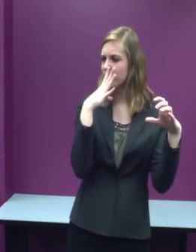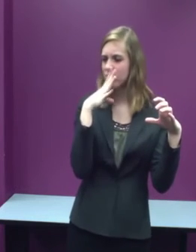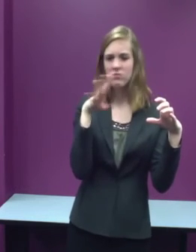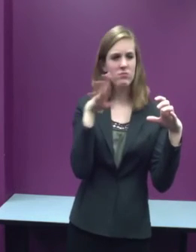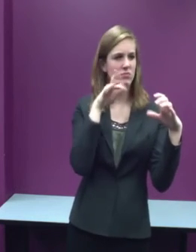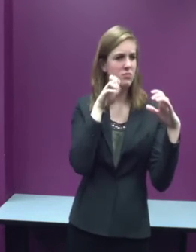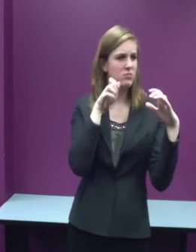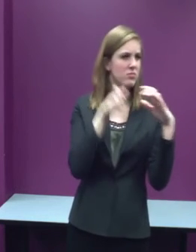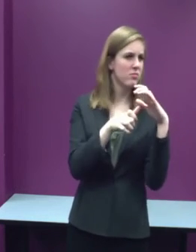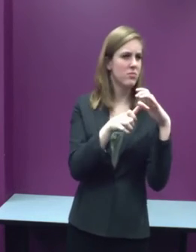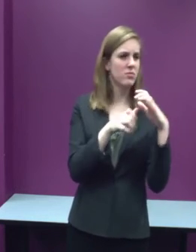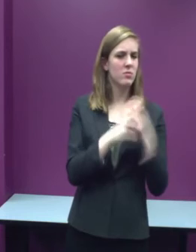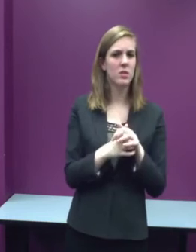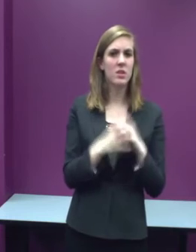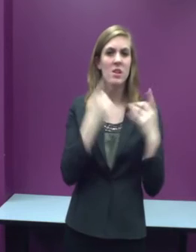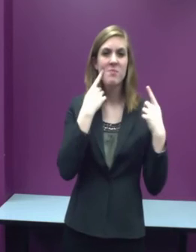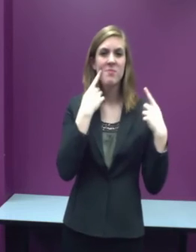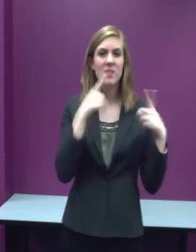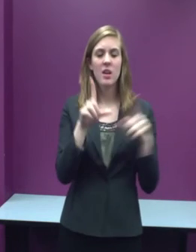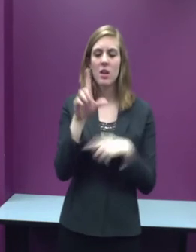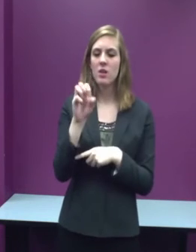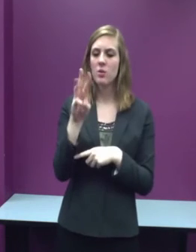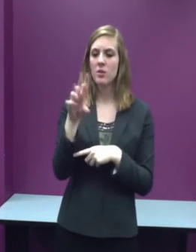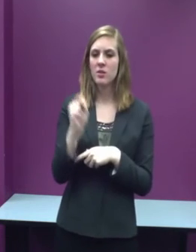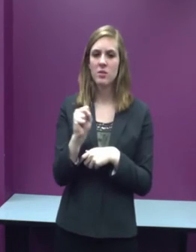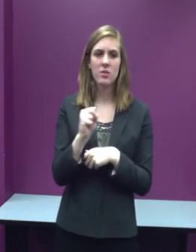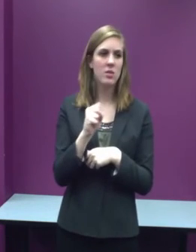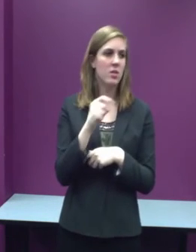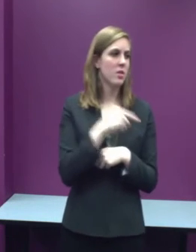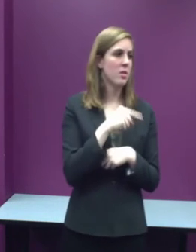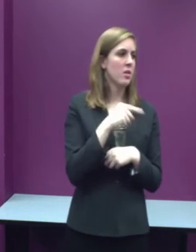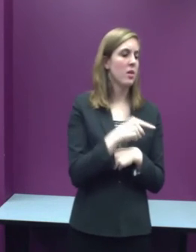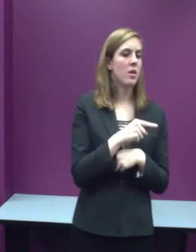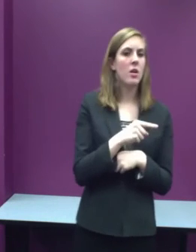Finally, Lewis set out with a scouting party to search for them.